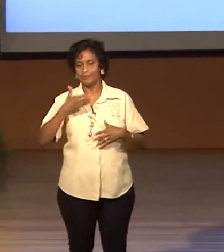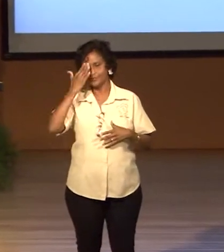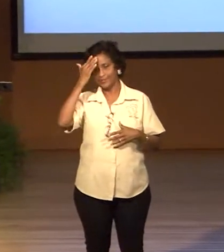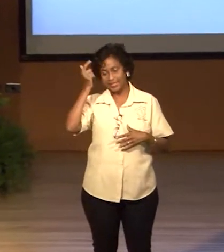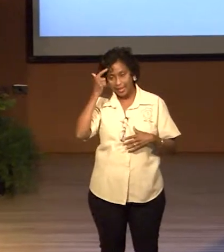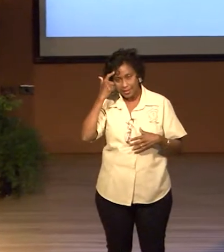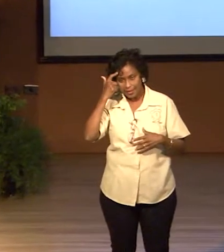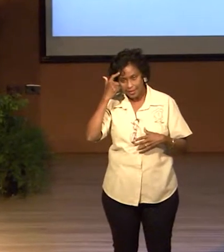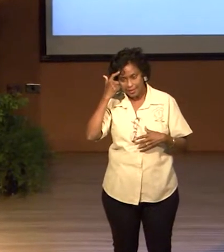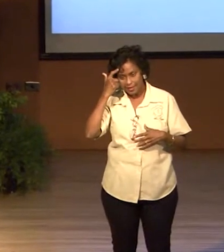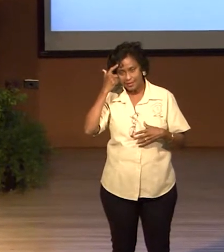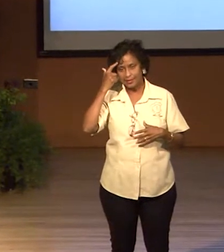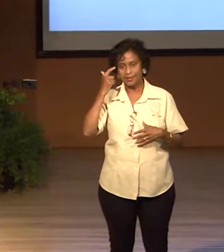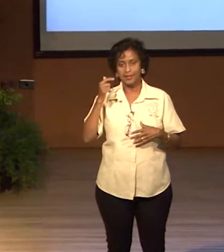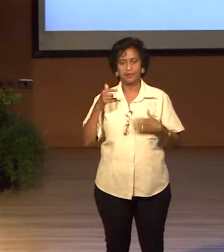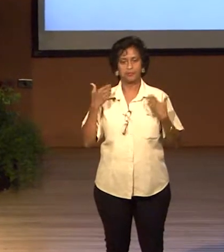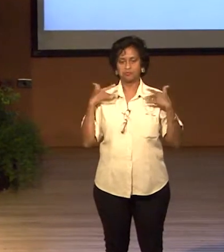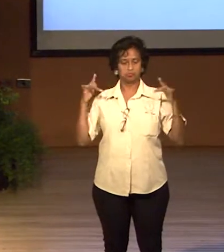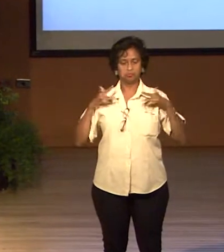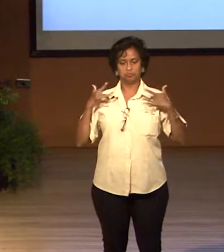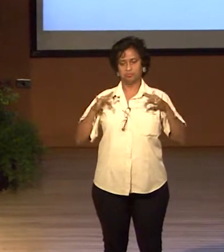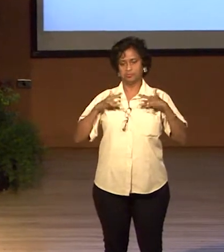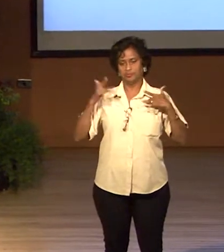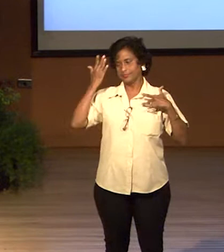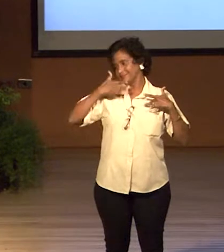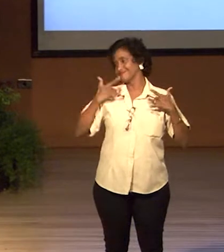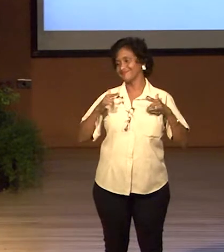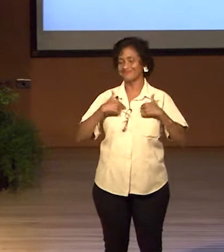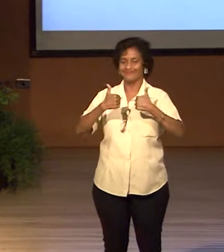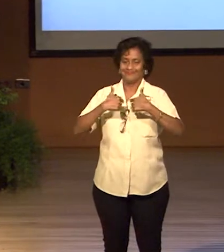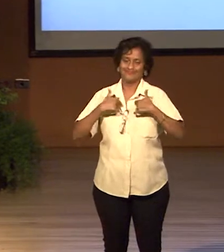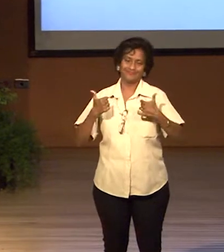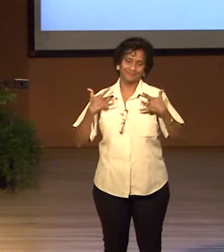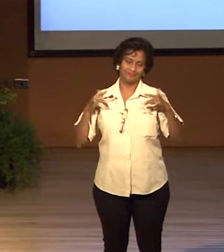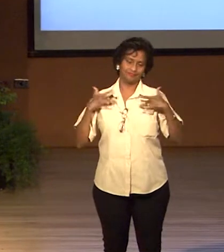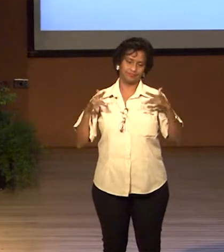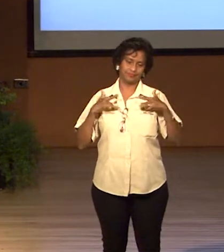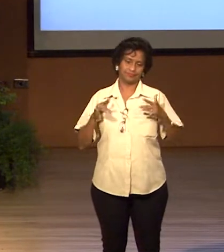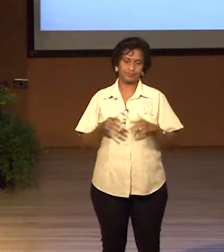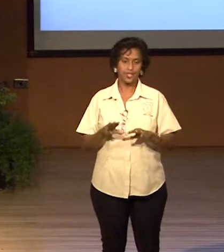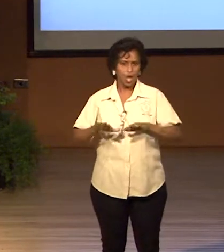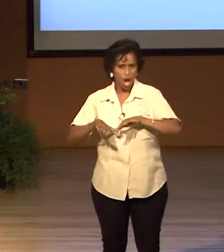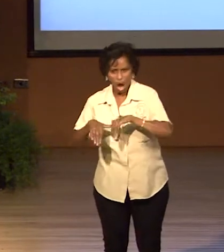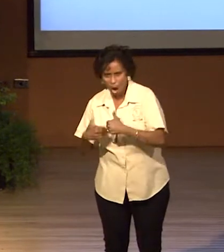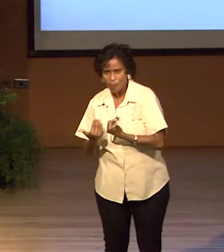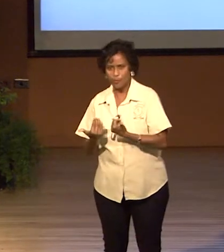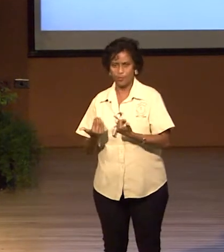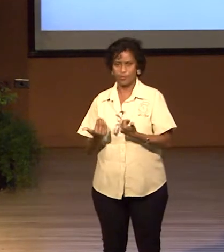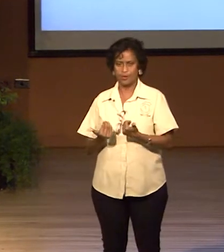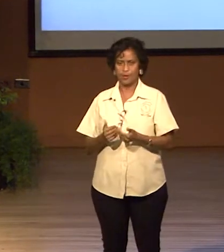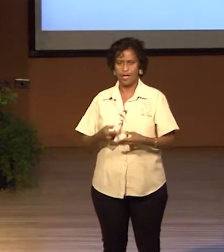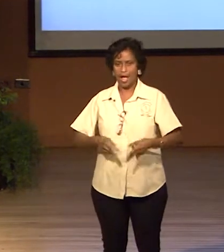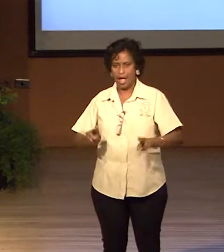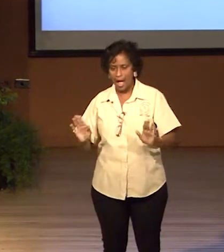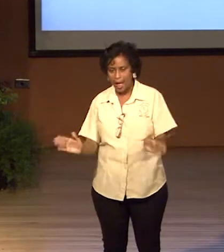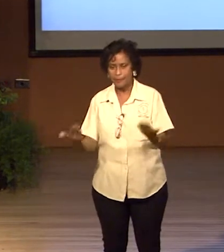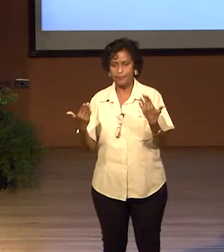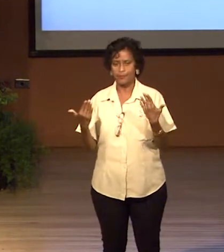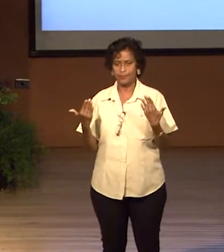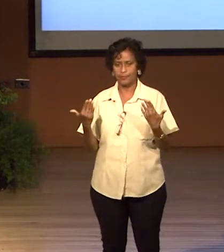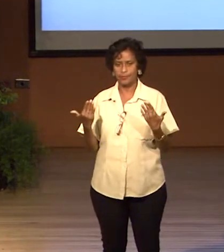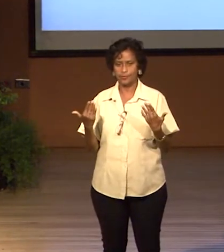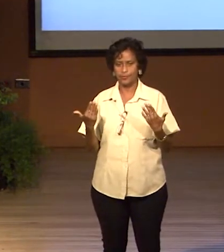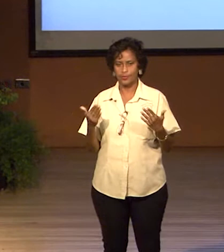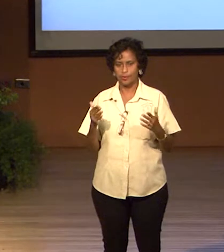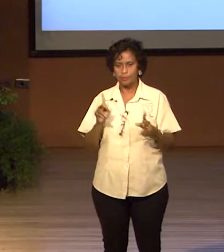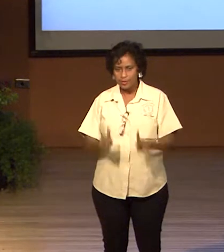or be in denial about it, how do you get them to attempt to deal with it? And I think in some ways it comes back to the